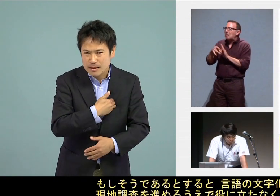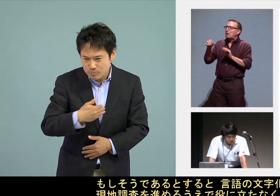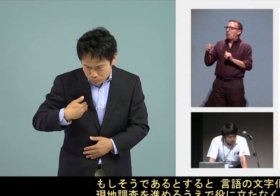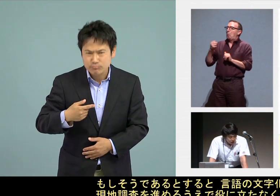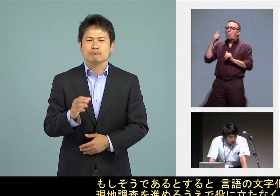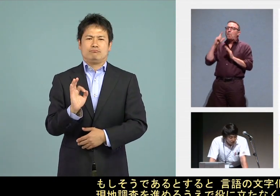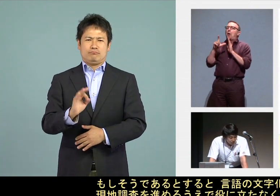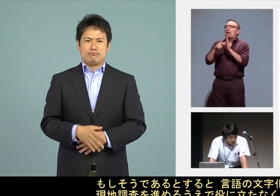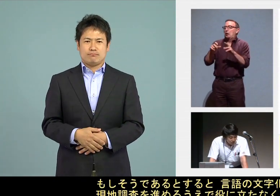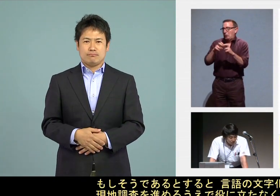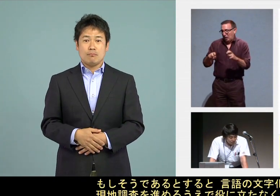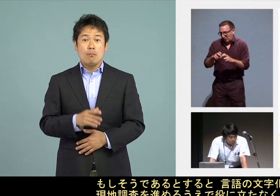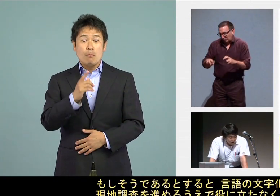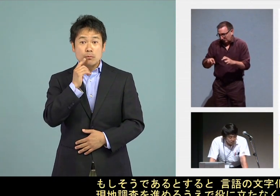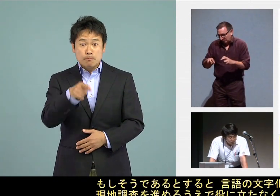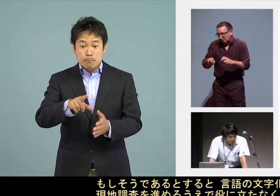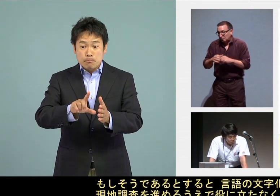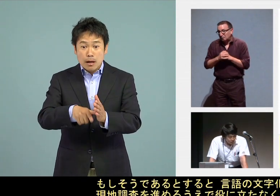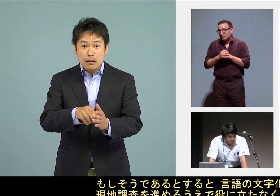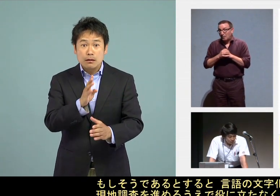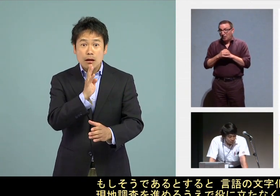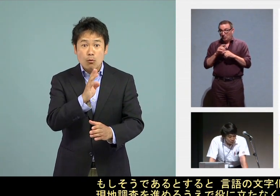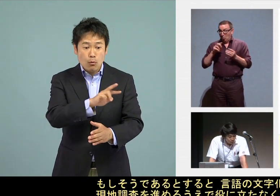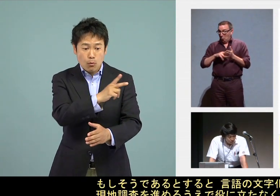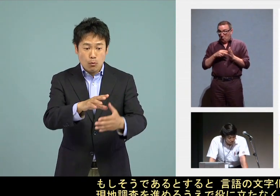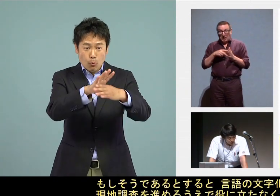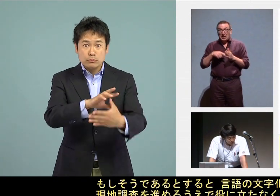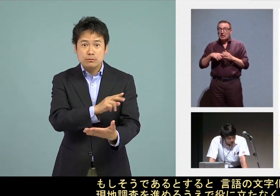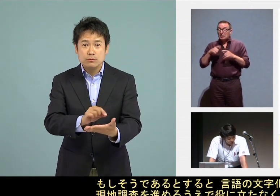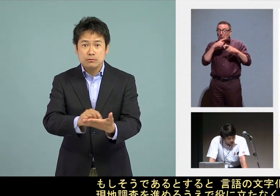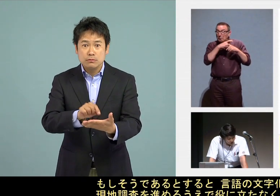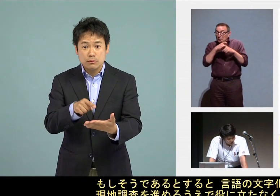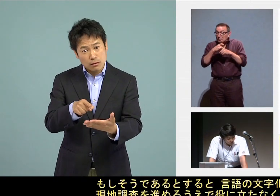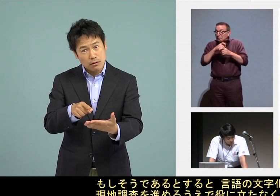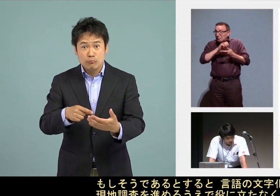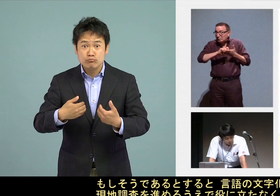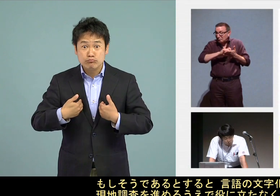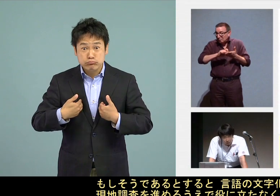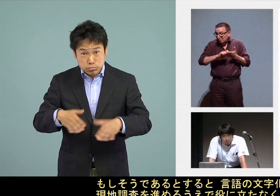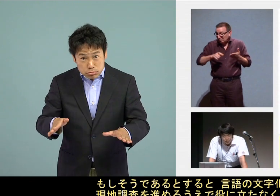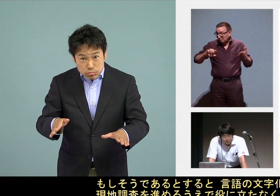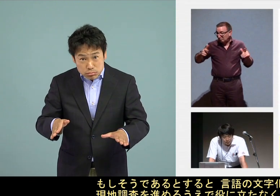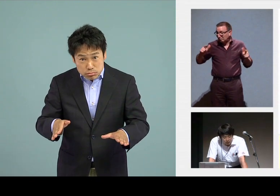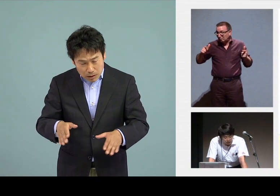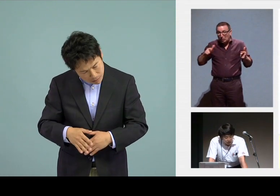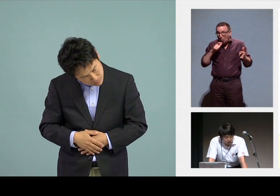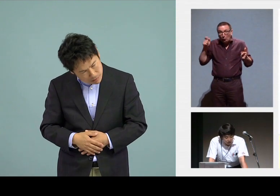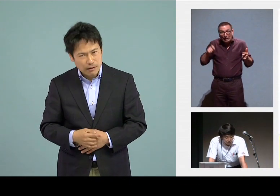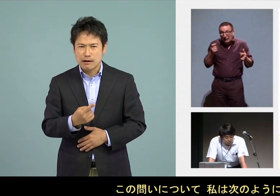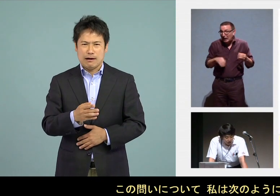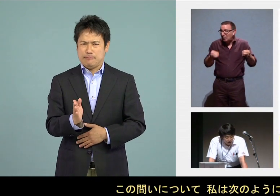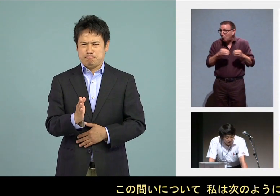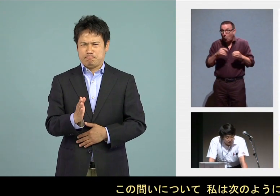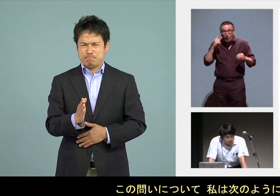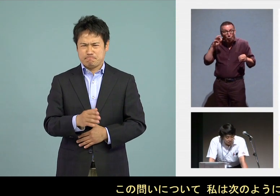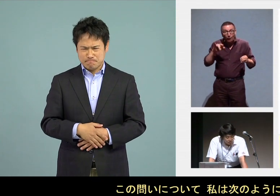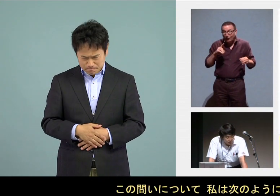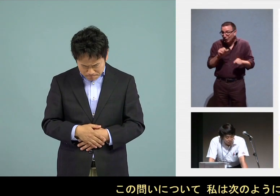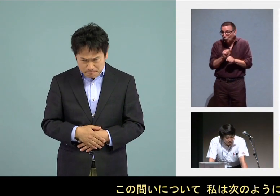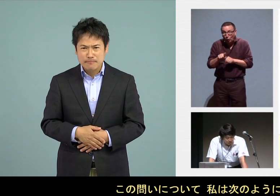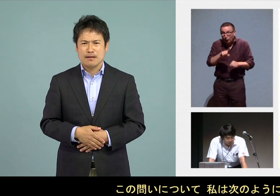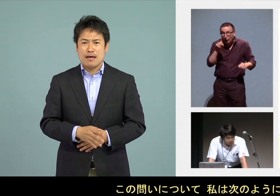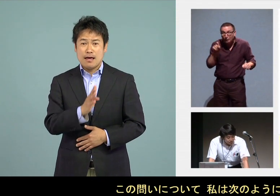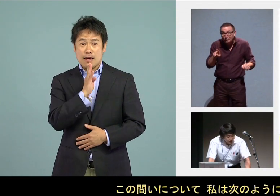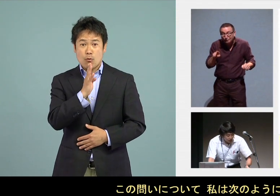if so, will language transcription be of no effect in the course of fieldwork? My answer to